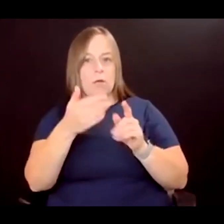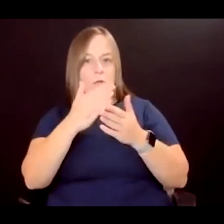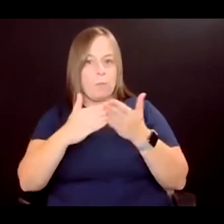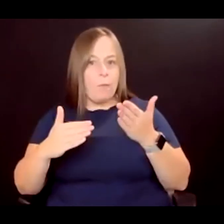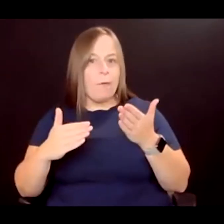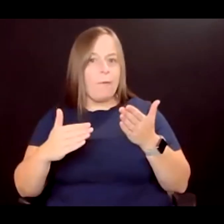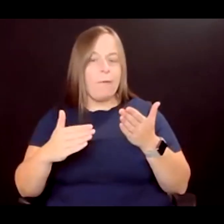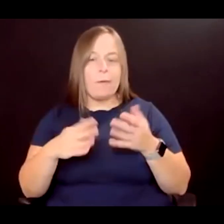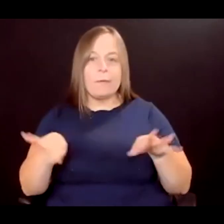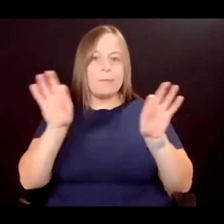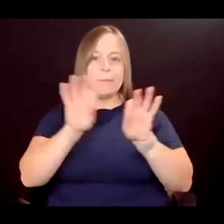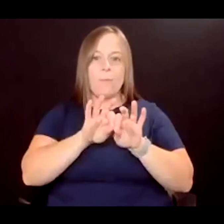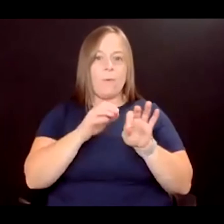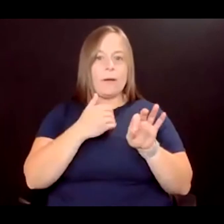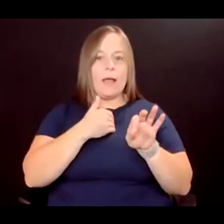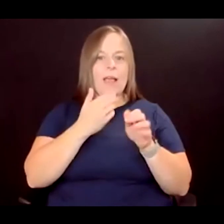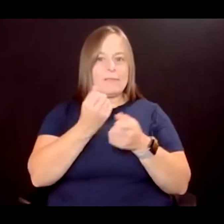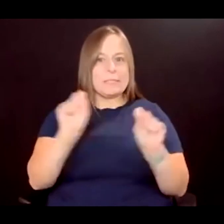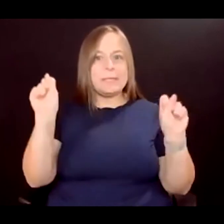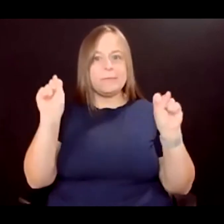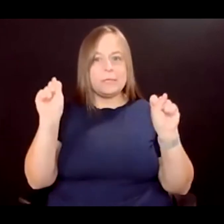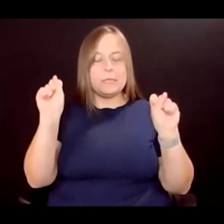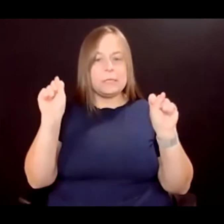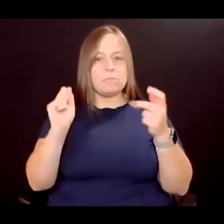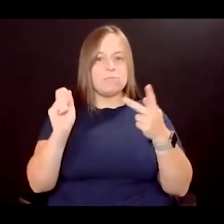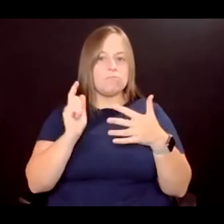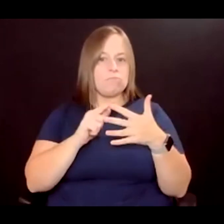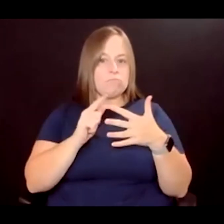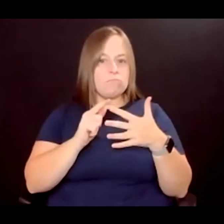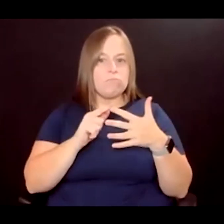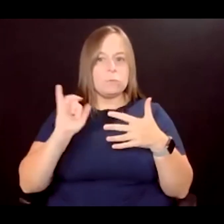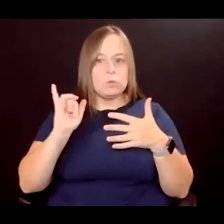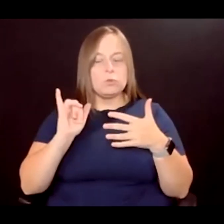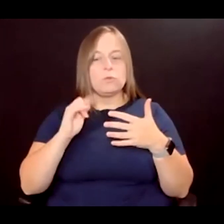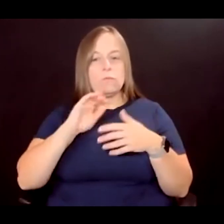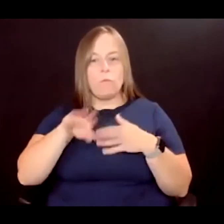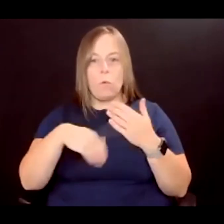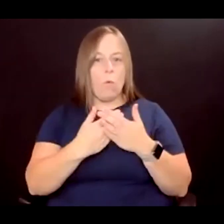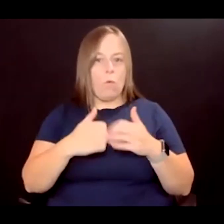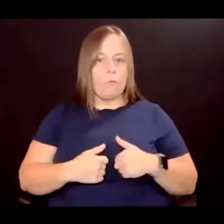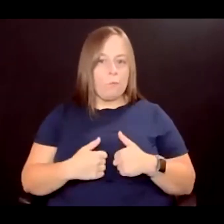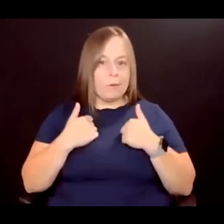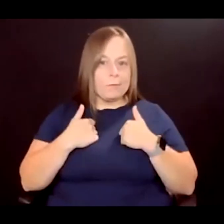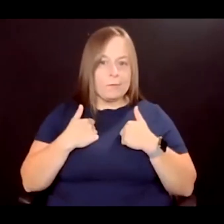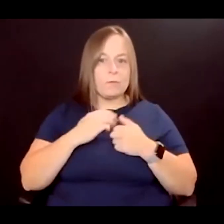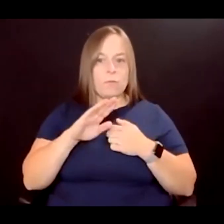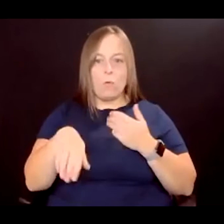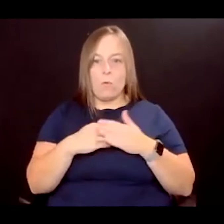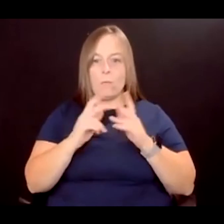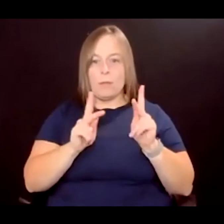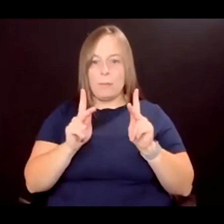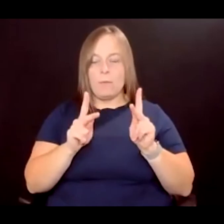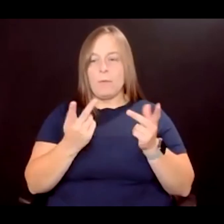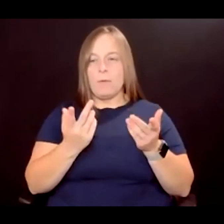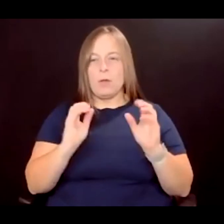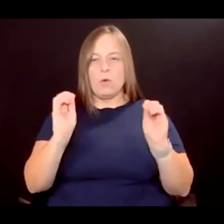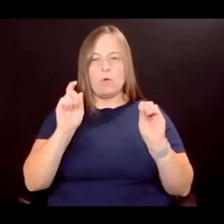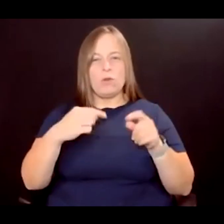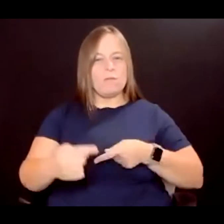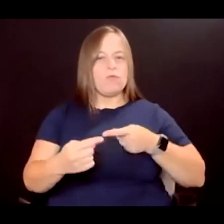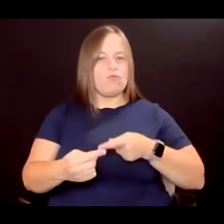asked, within the city, and how I would possibly, when you have situations as construction and people can get